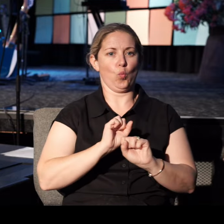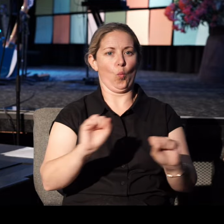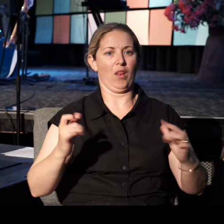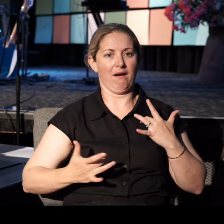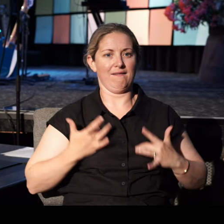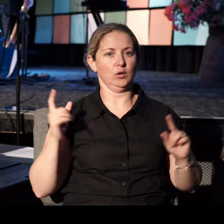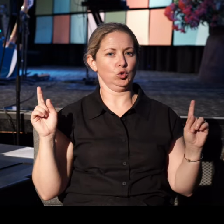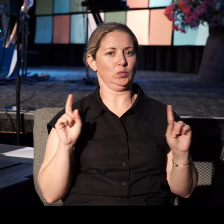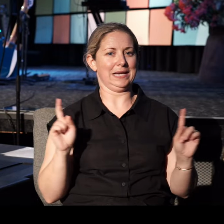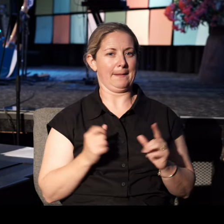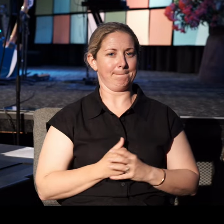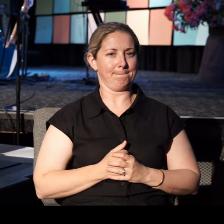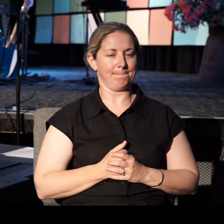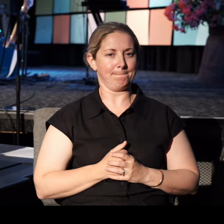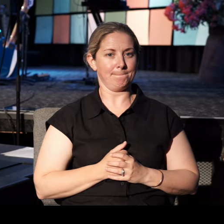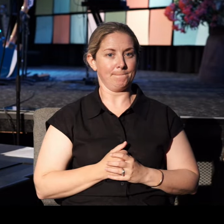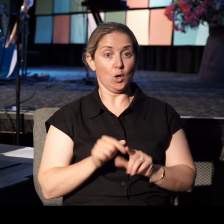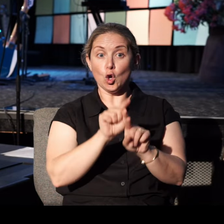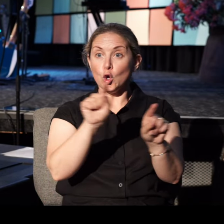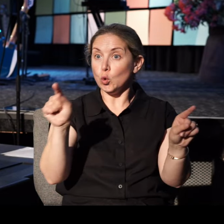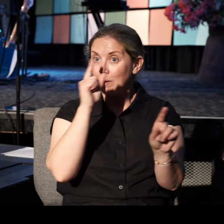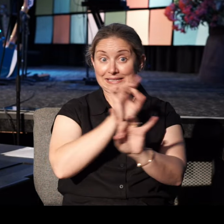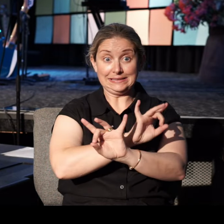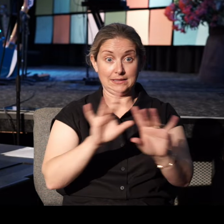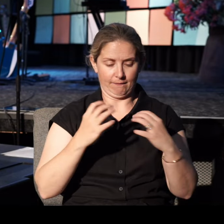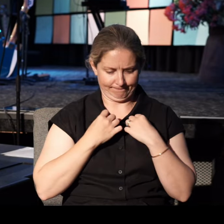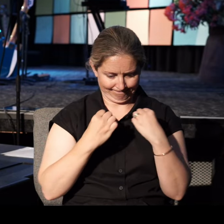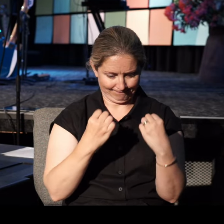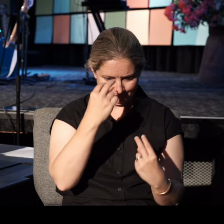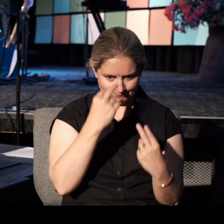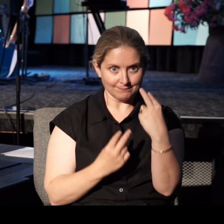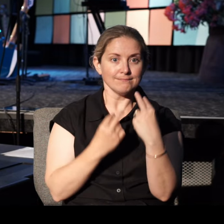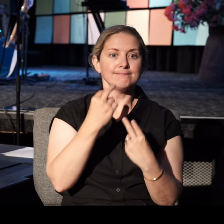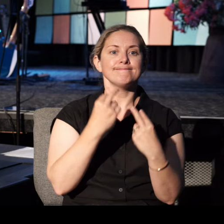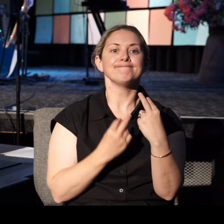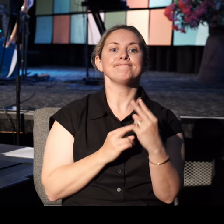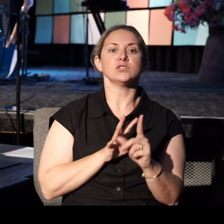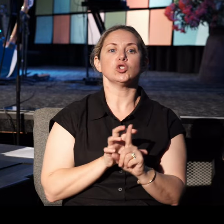by doing some diagnostic work in your life. And here we need some care.